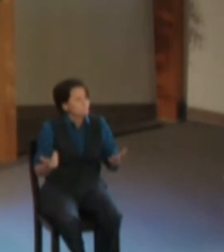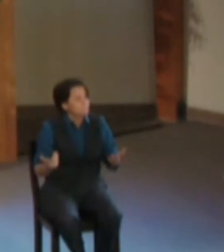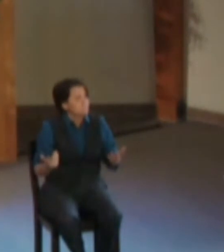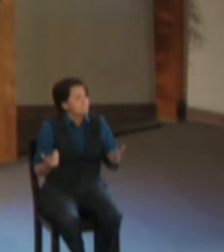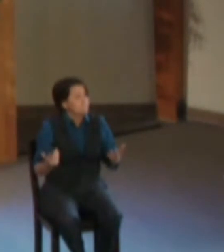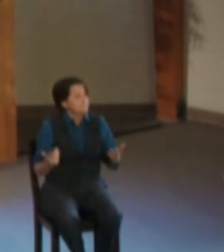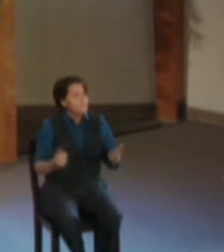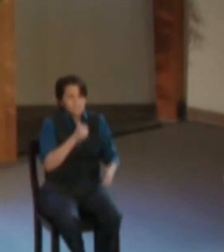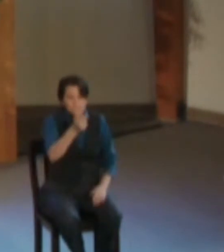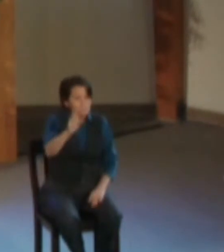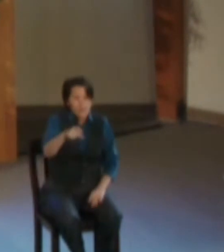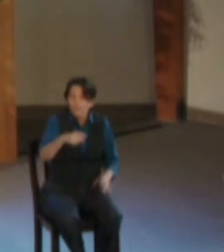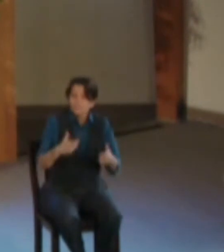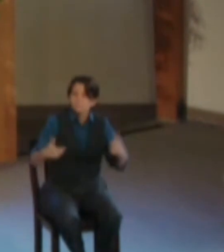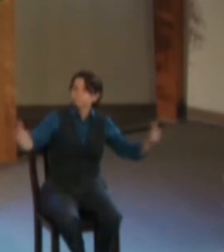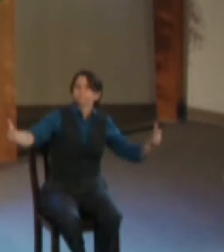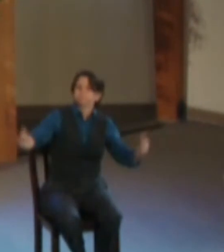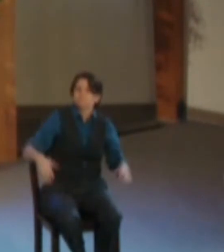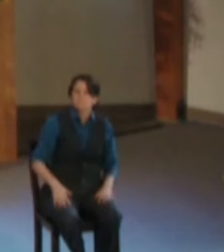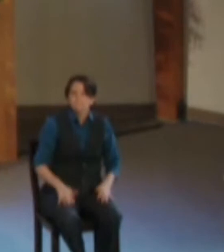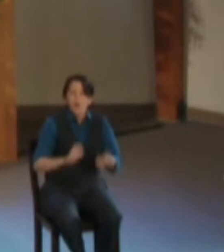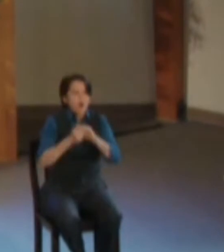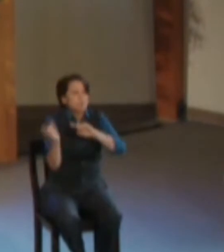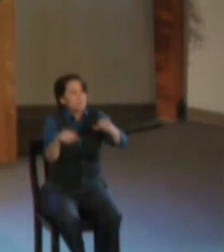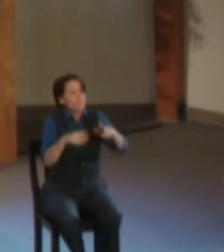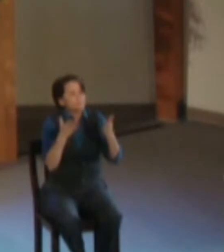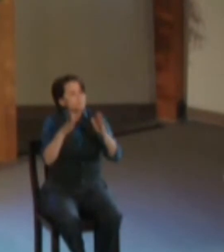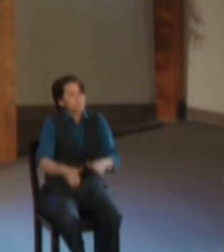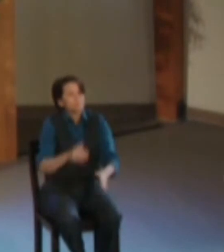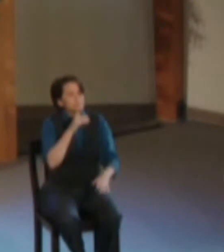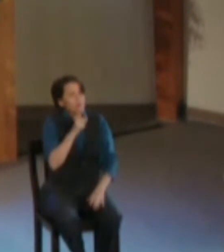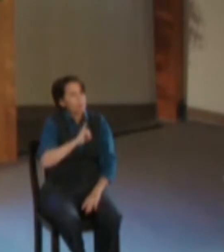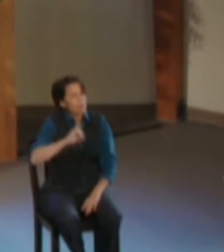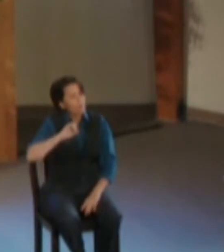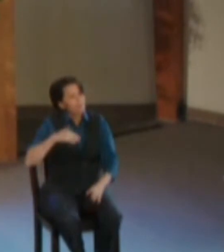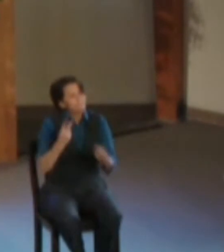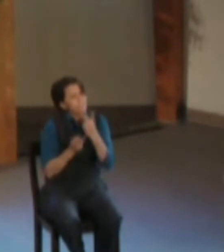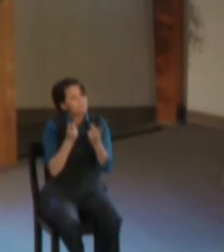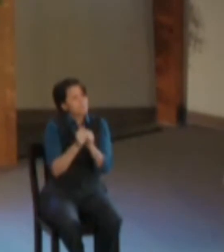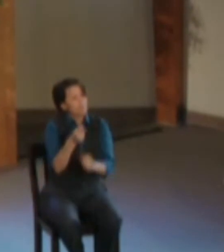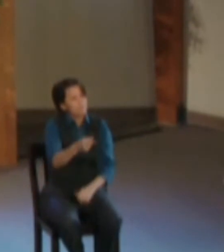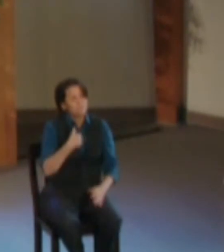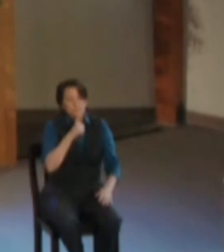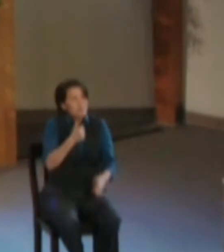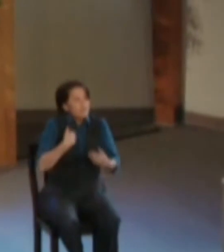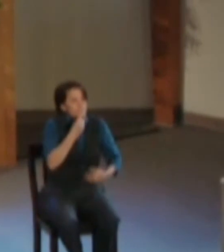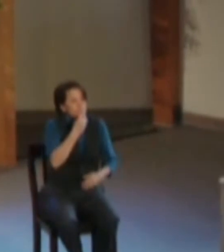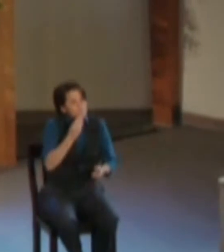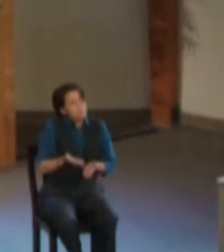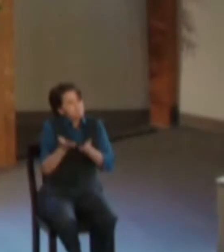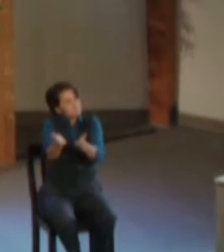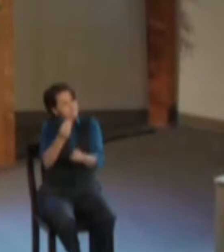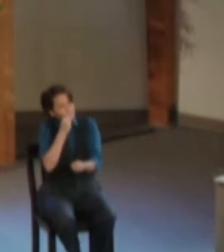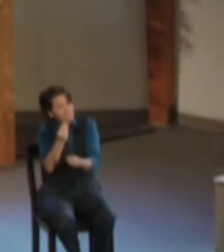something huge. How about visiting someone who's lonely? Someone who doesn't have food, bring them a meal.